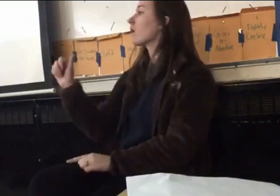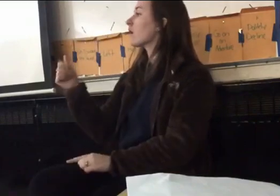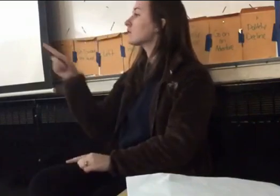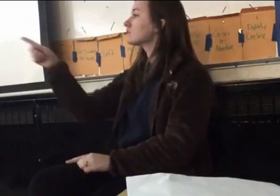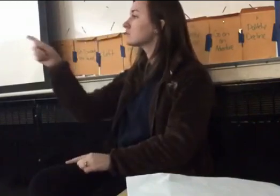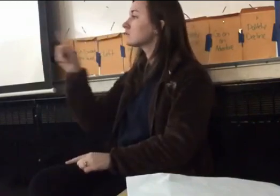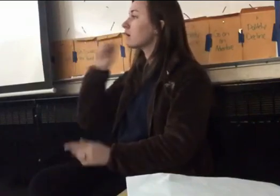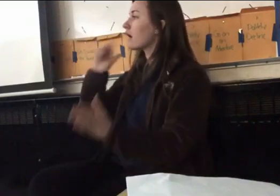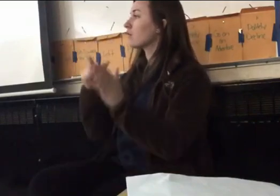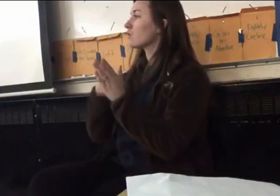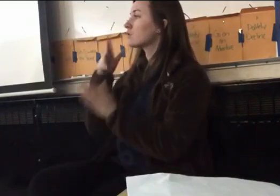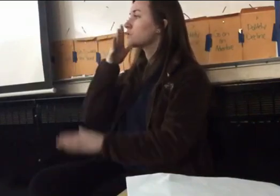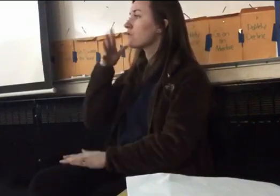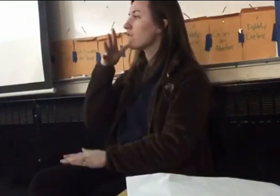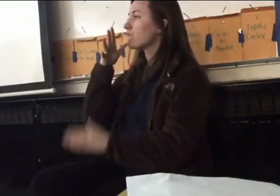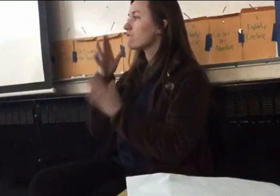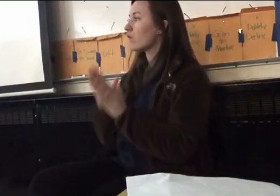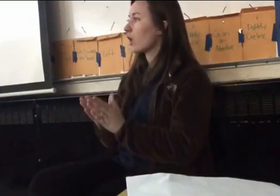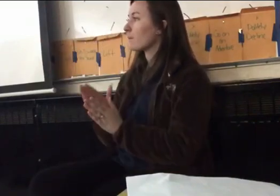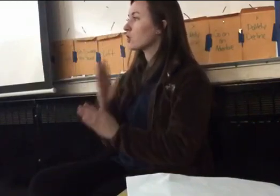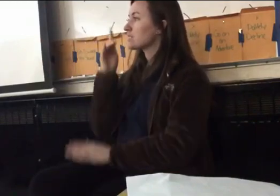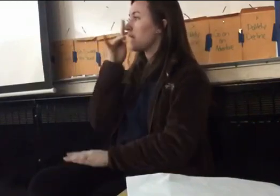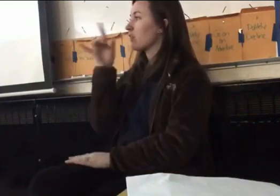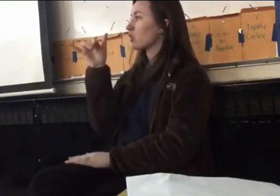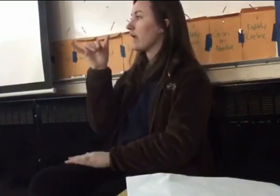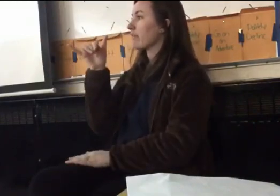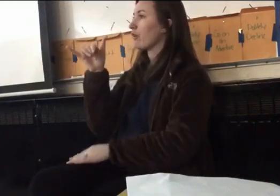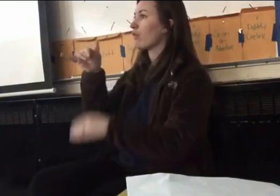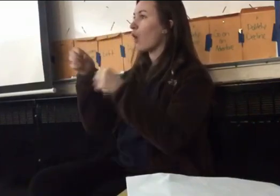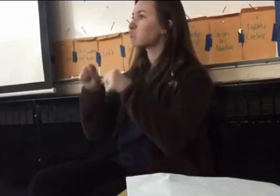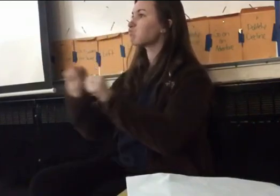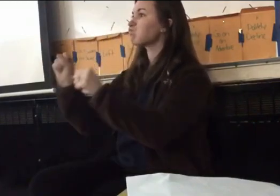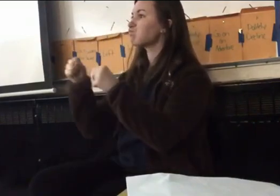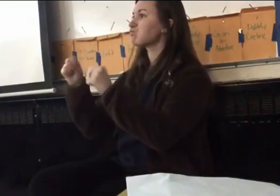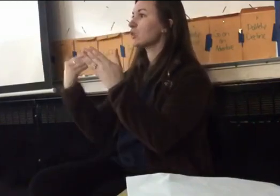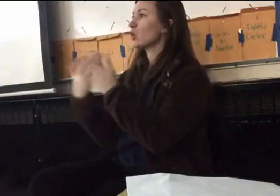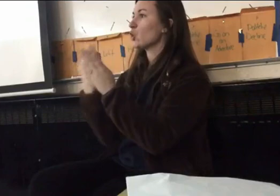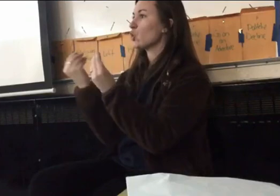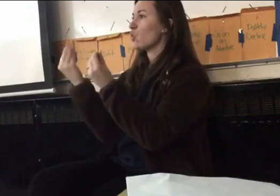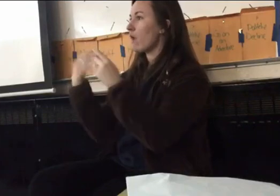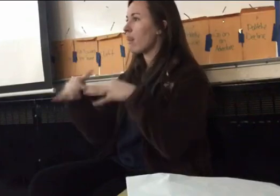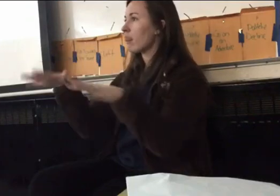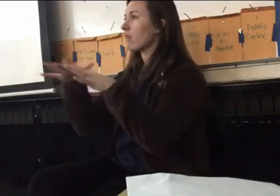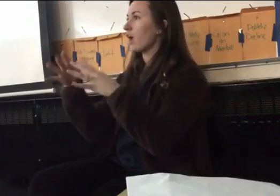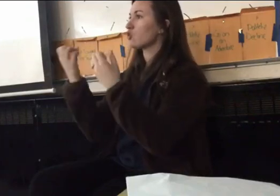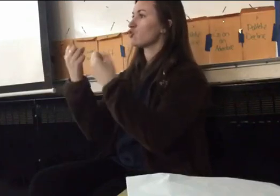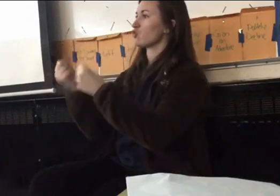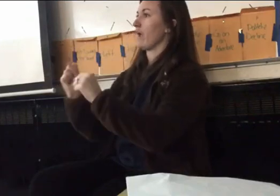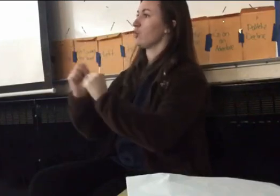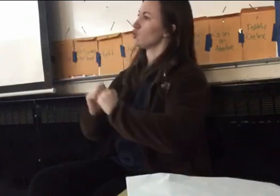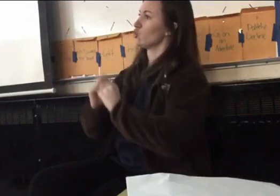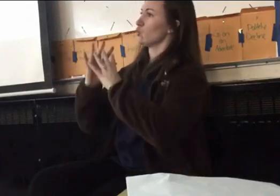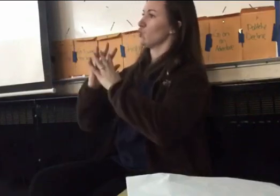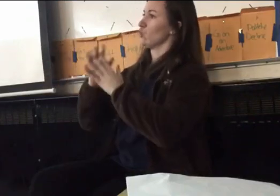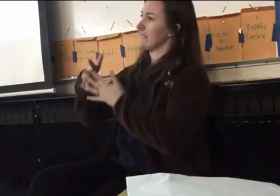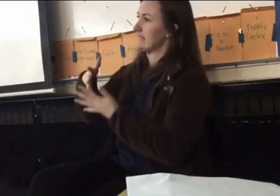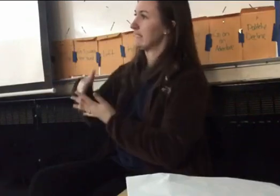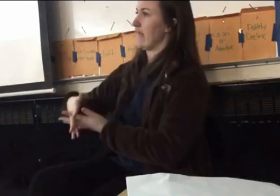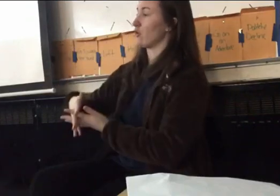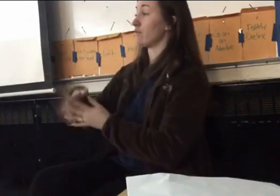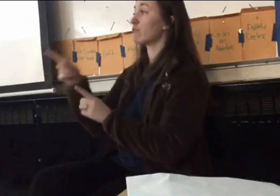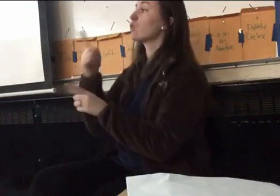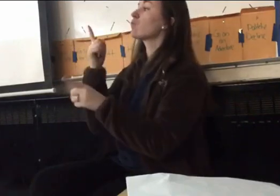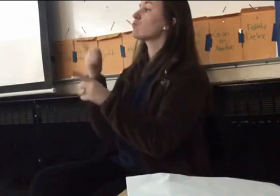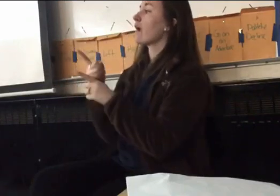farmers, they look like they're plowing new land and making, settling. And there was a term that we learned